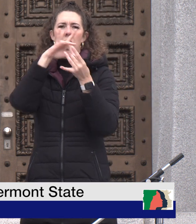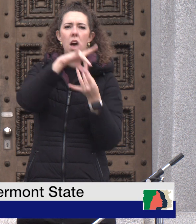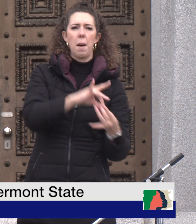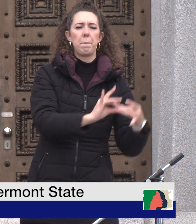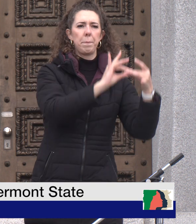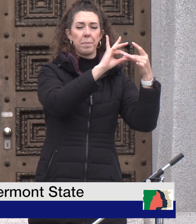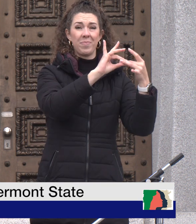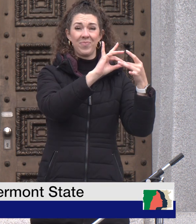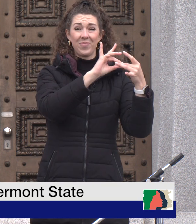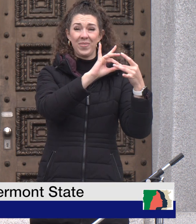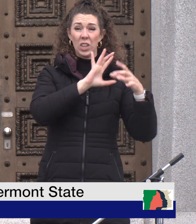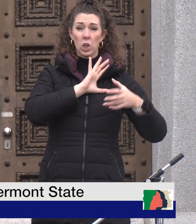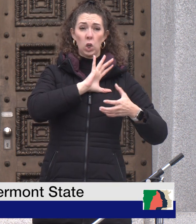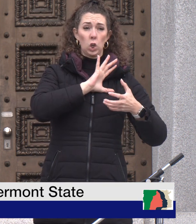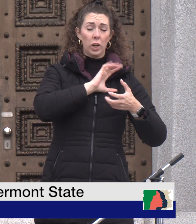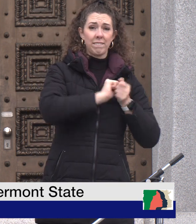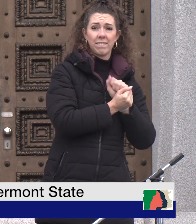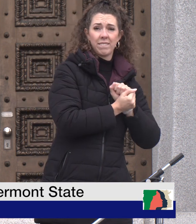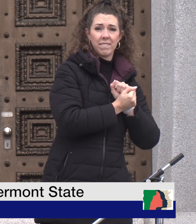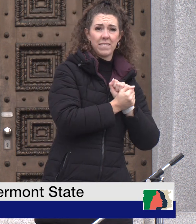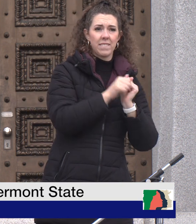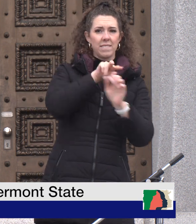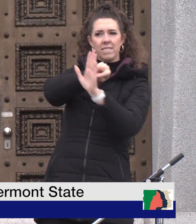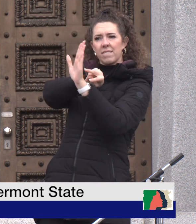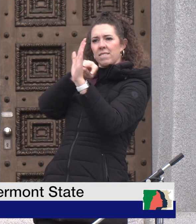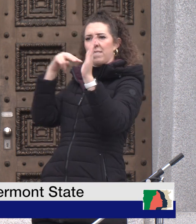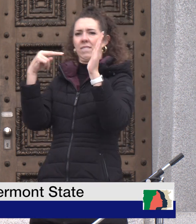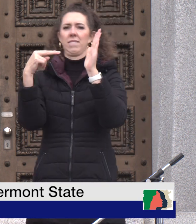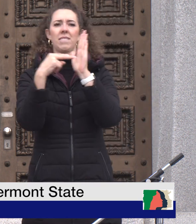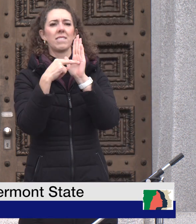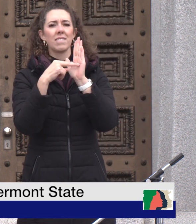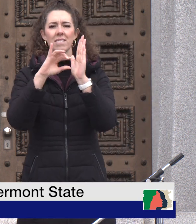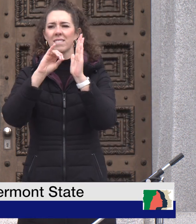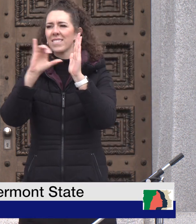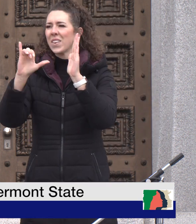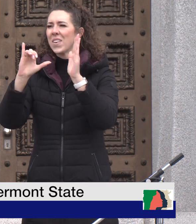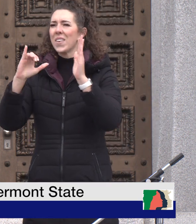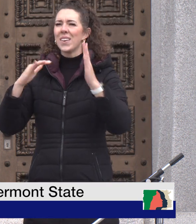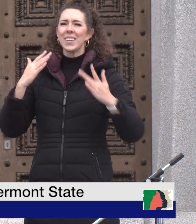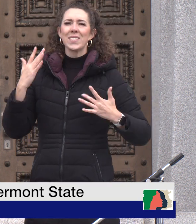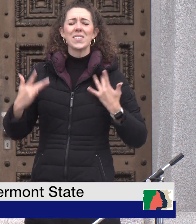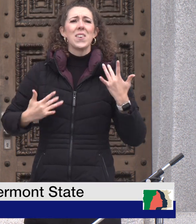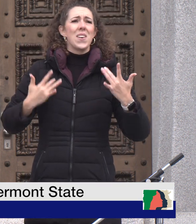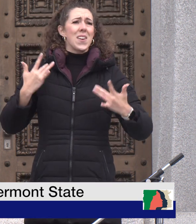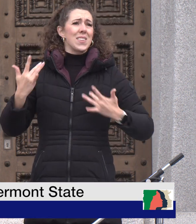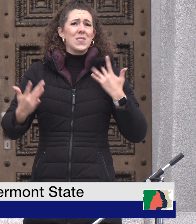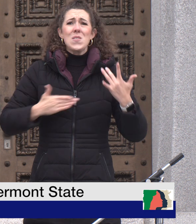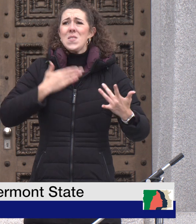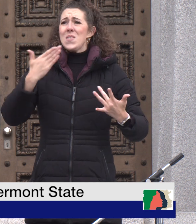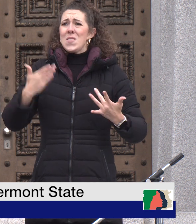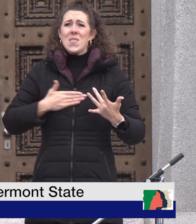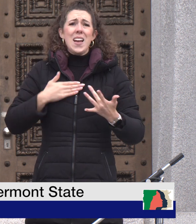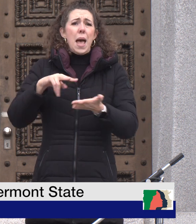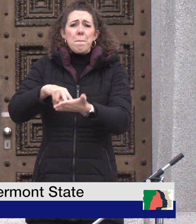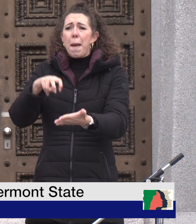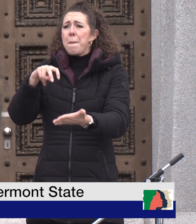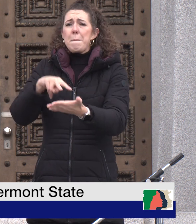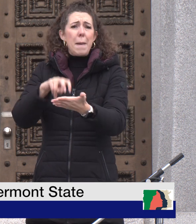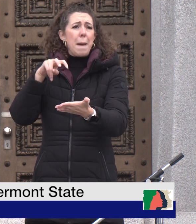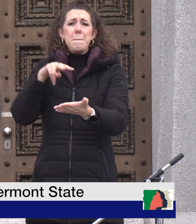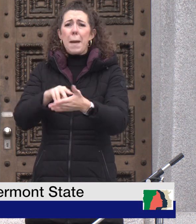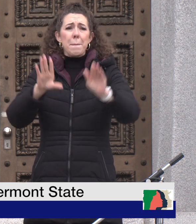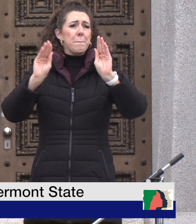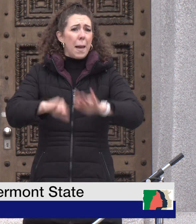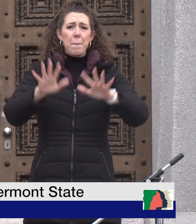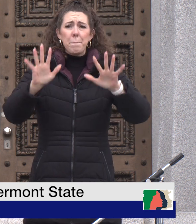grief, like joy, joy, joy that gets more frantic the more